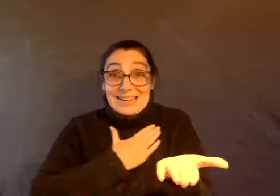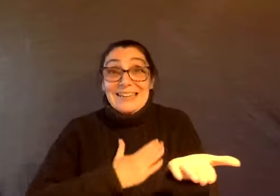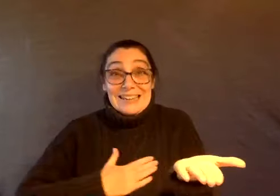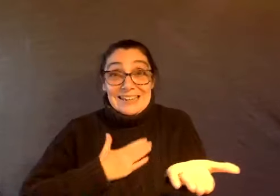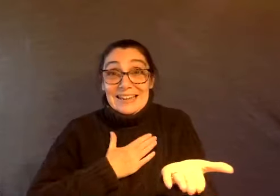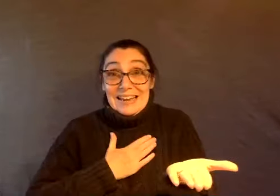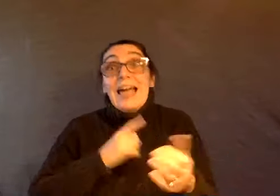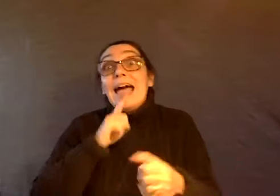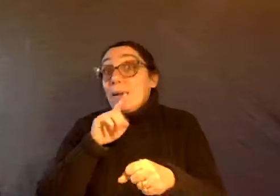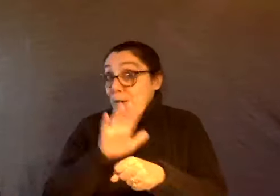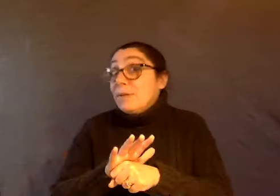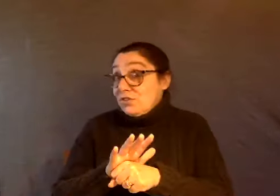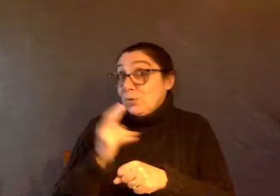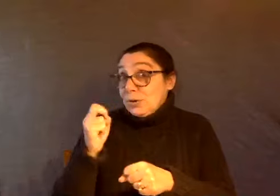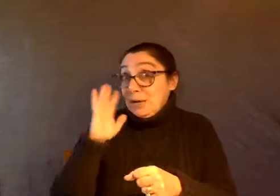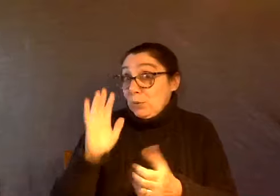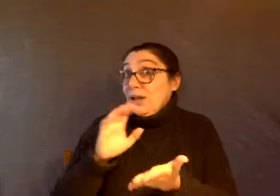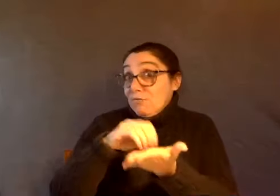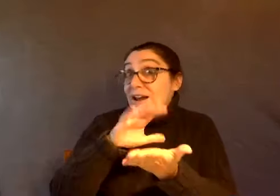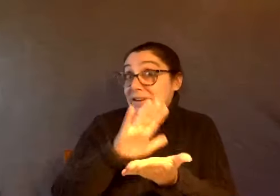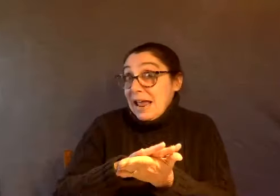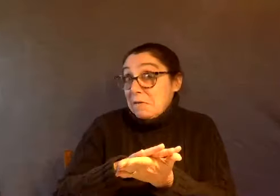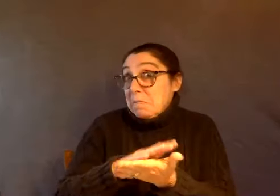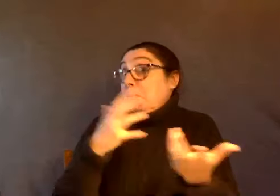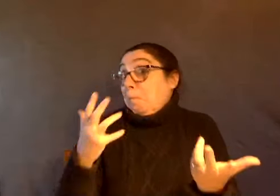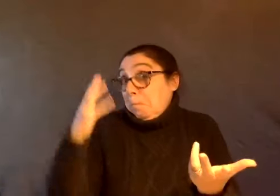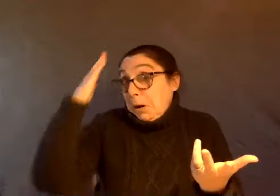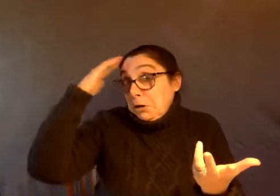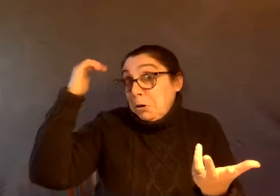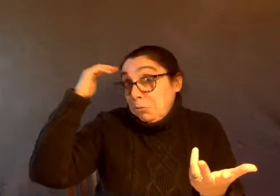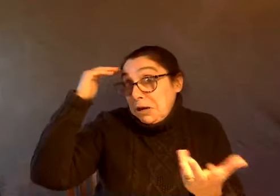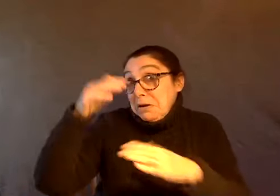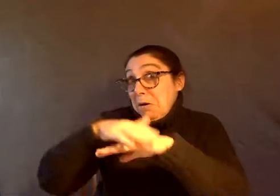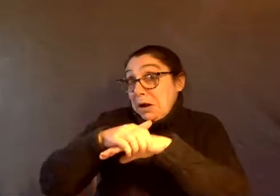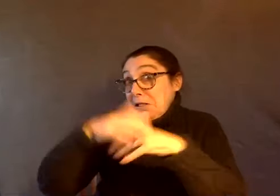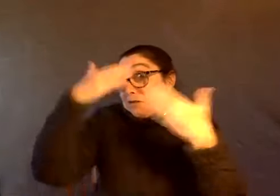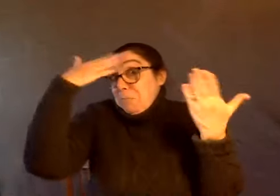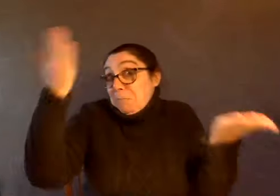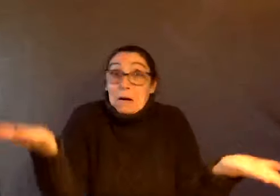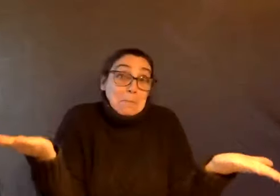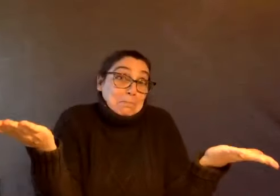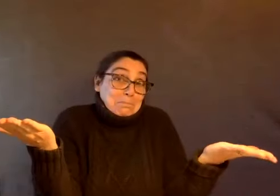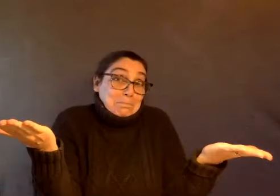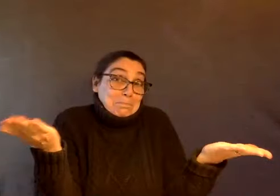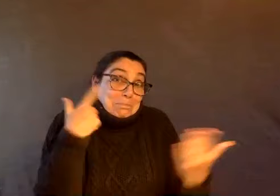please. And I promise you, he will write it down in Korean or English. I don't know.